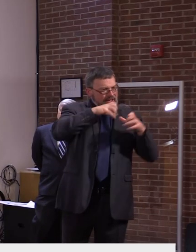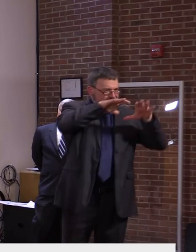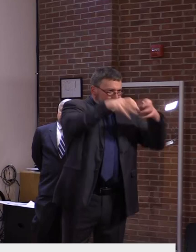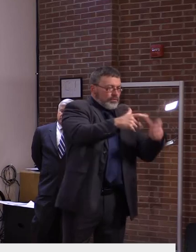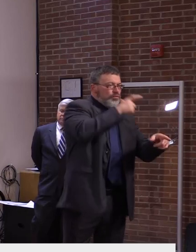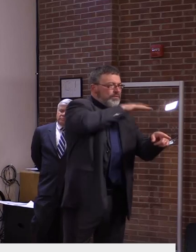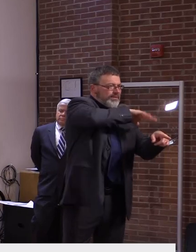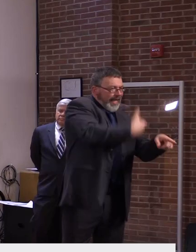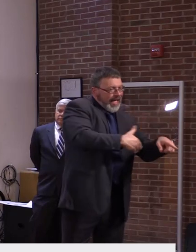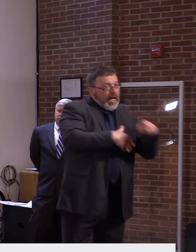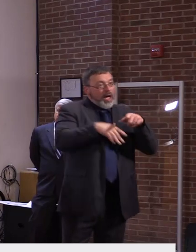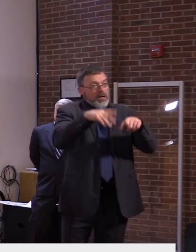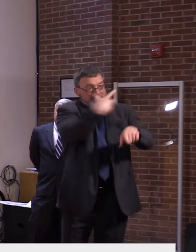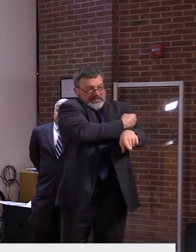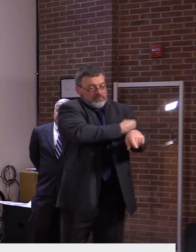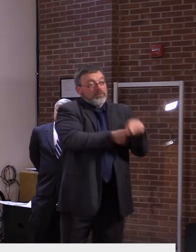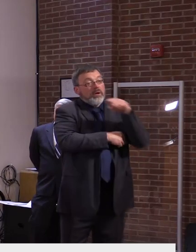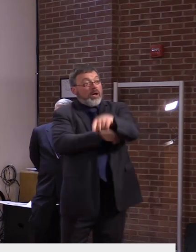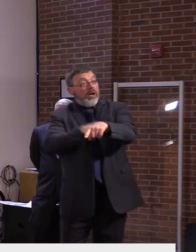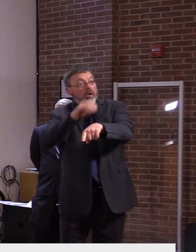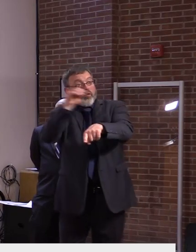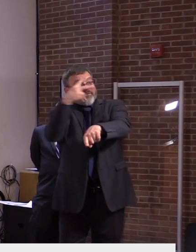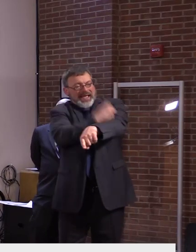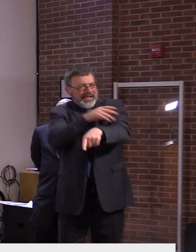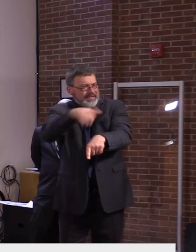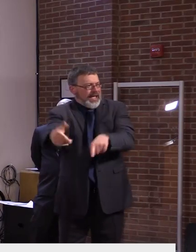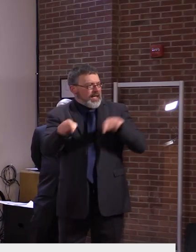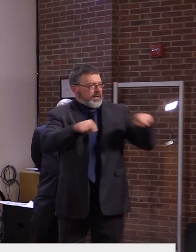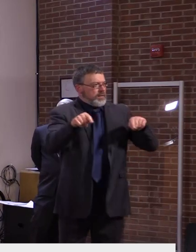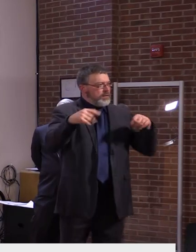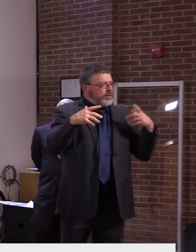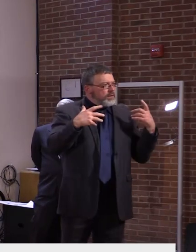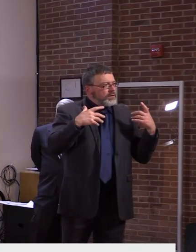Okay. It's not going to change dramatically from the previous time.